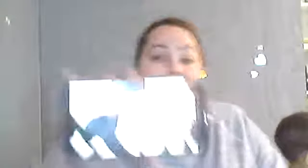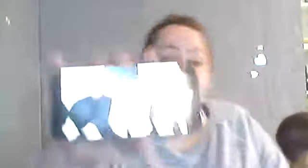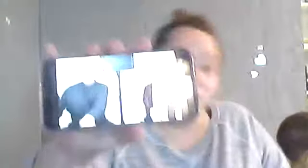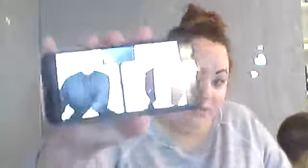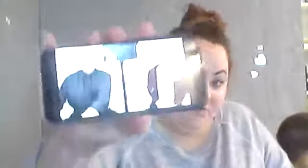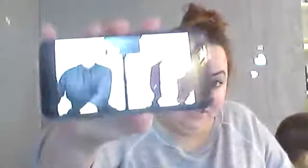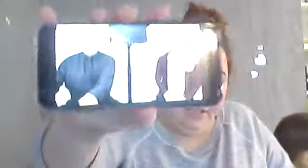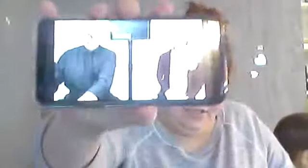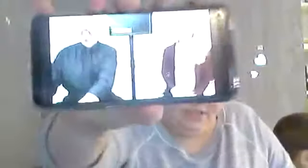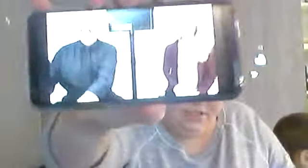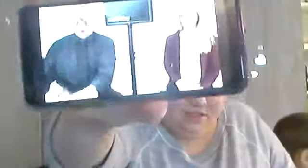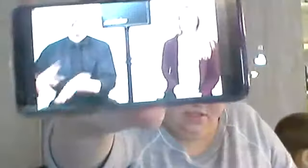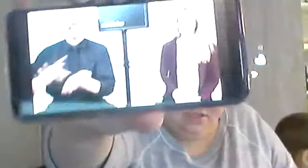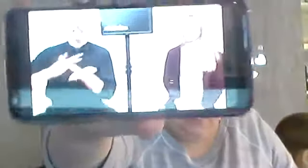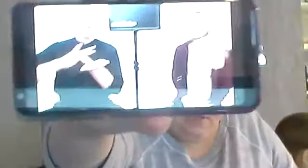So Bill Vickers.